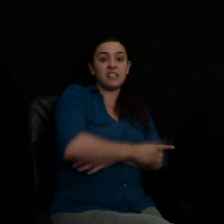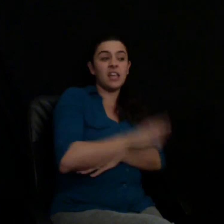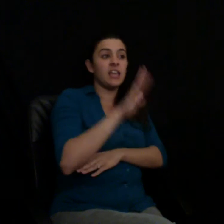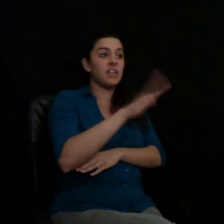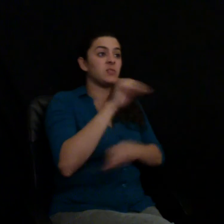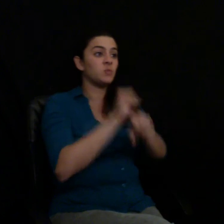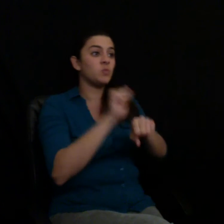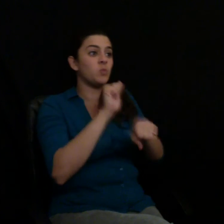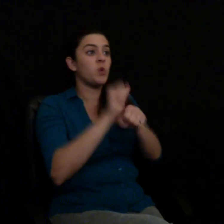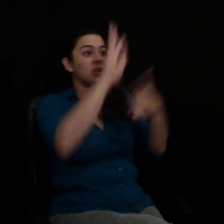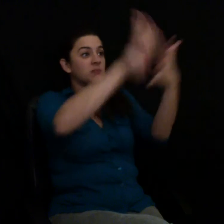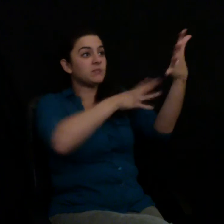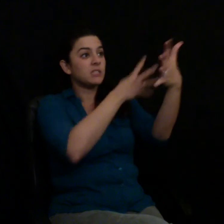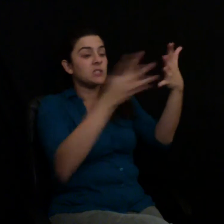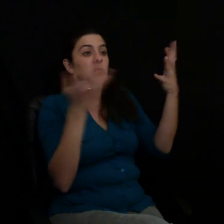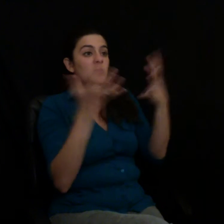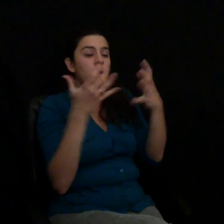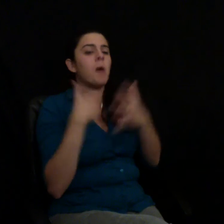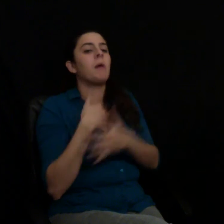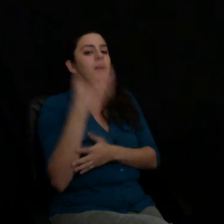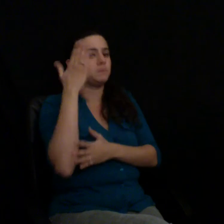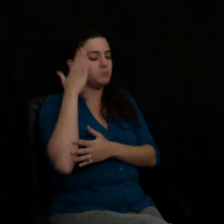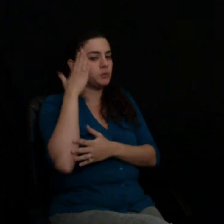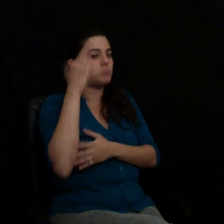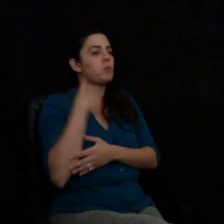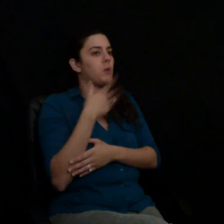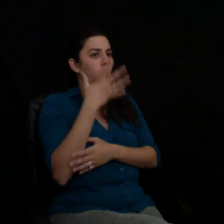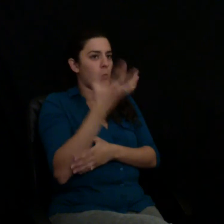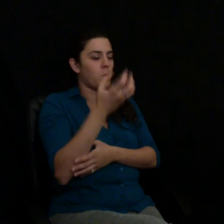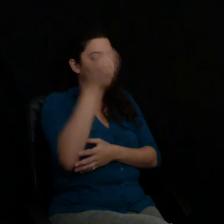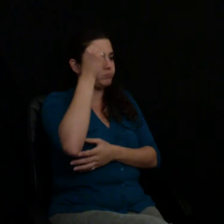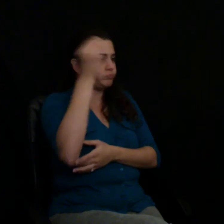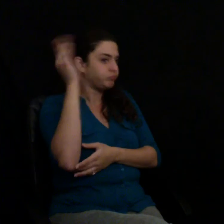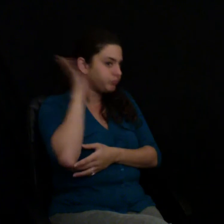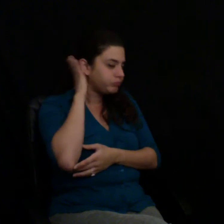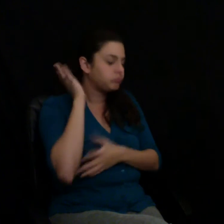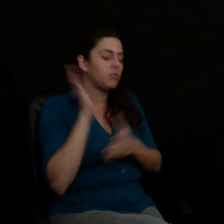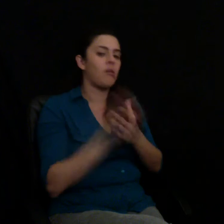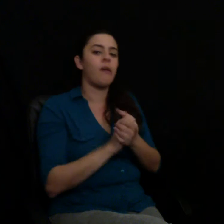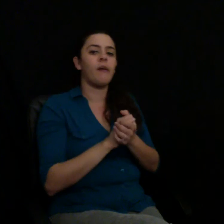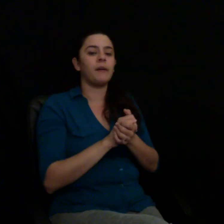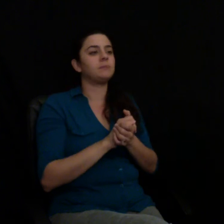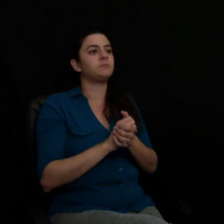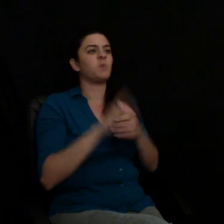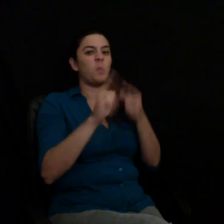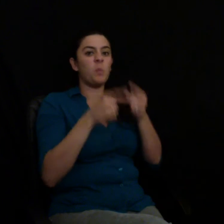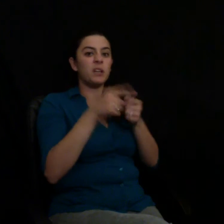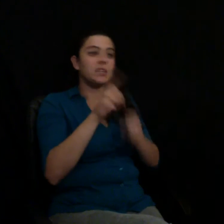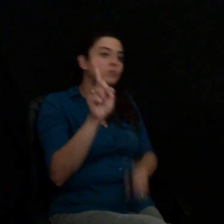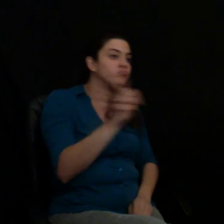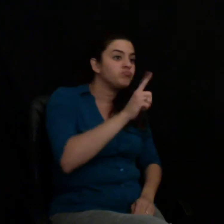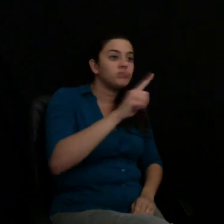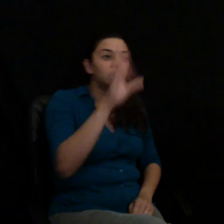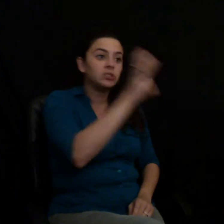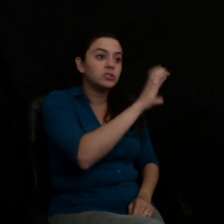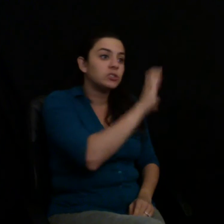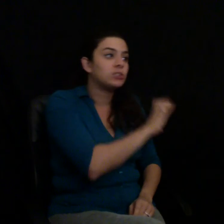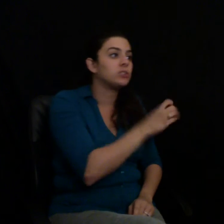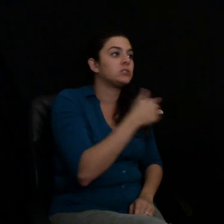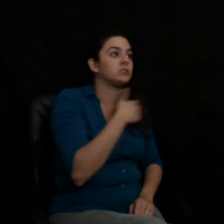know how long he sits in his office, how long he patrols. And it's a cat and mouse game, and the mouse is going to win every time, and the hobo is the